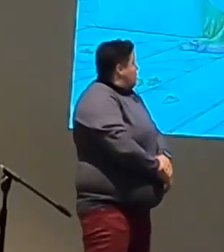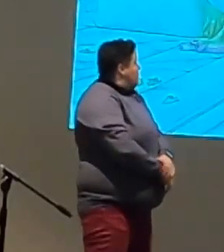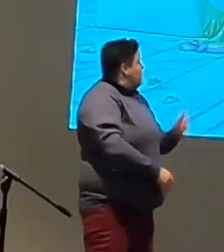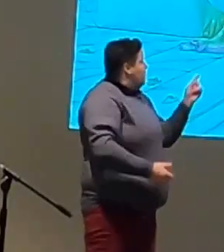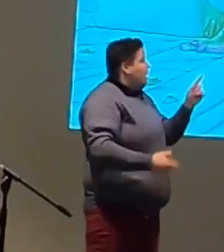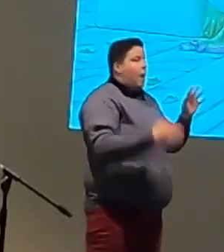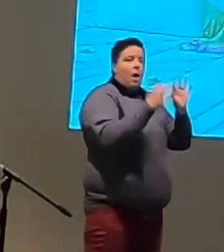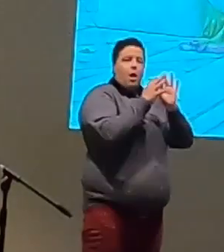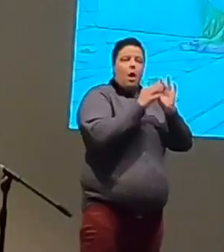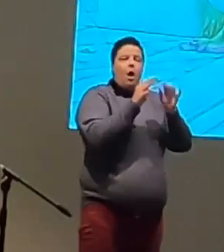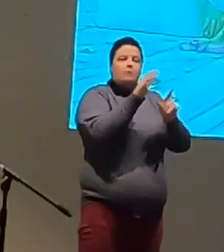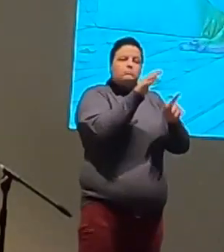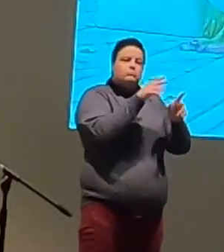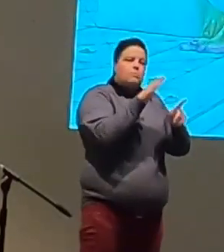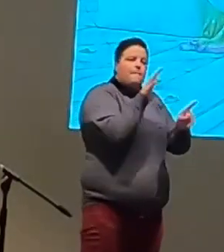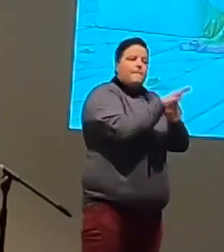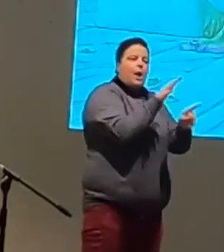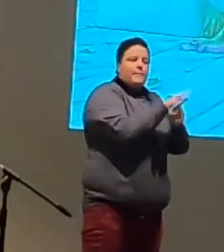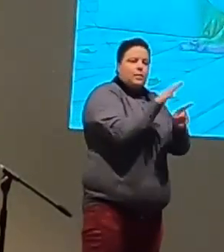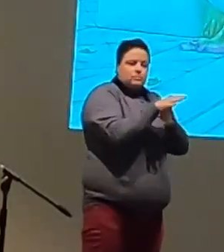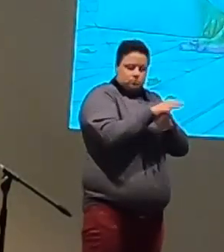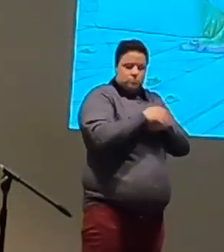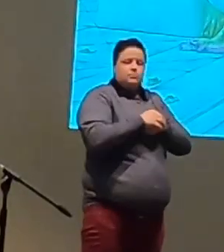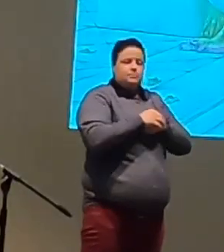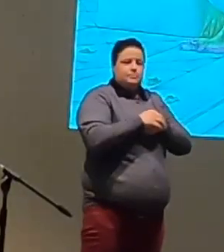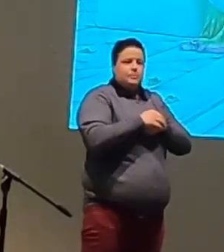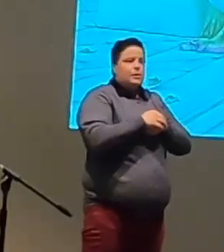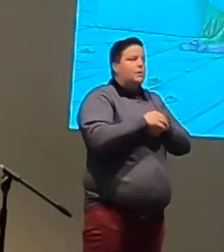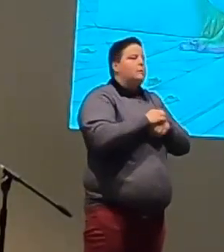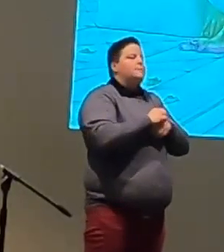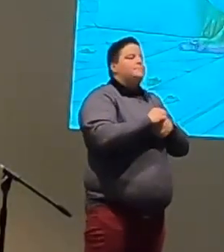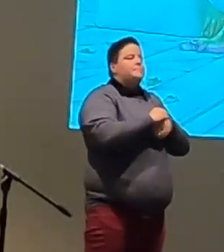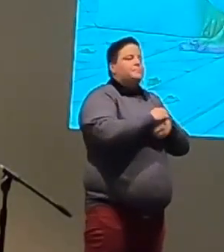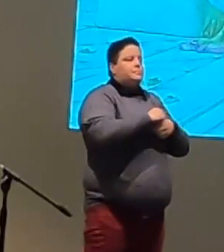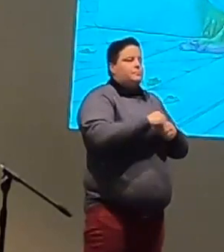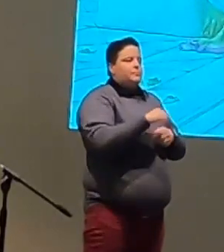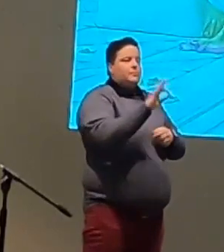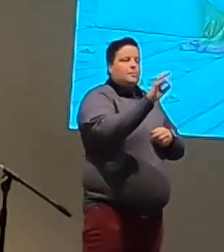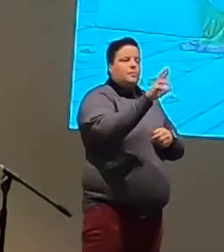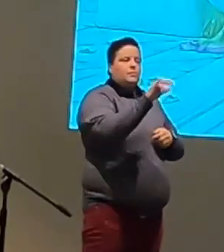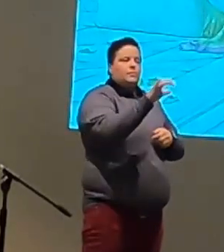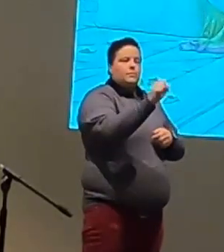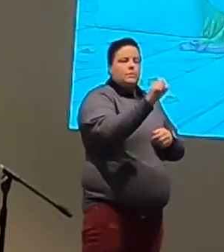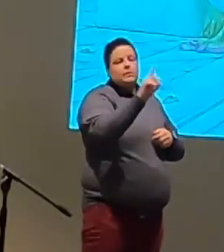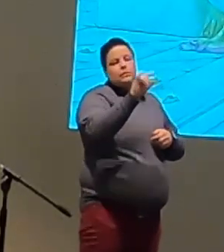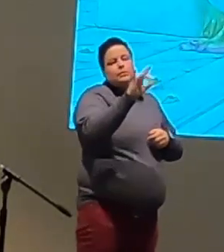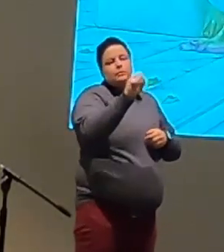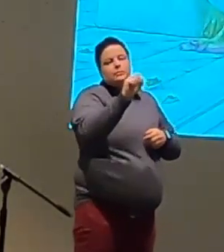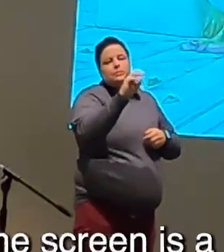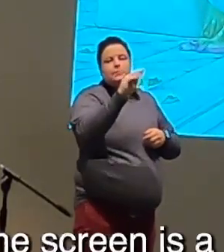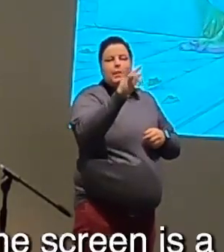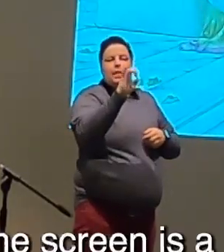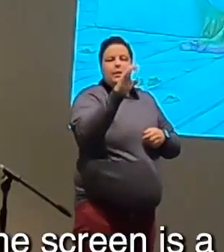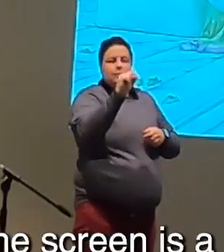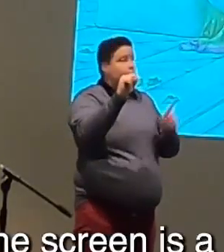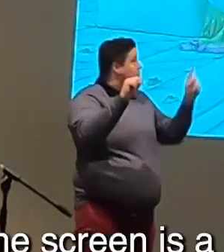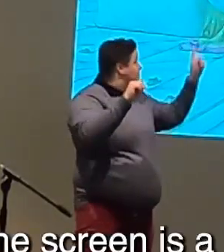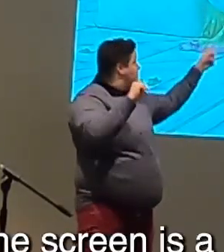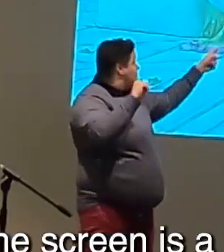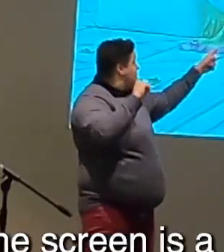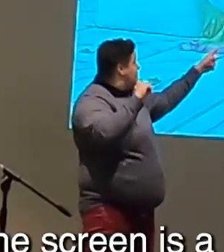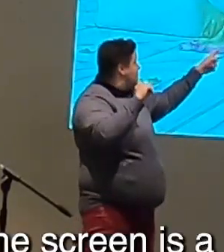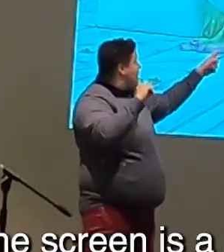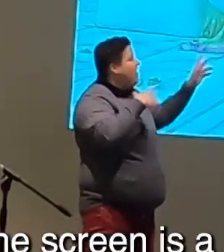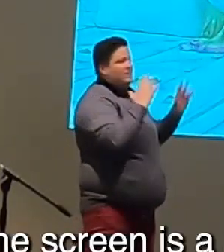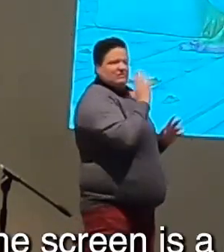Another prominent academic artist of the late 19th and early 20th century was Francis Davis Millais. On the screen is a